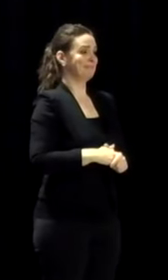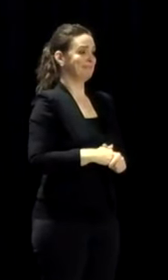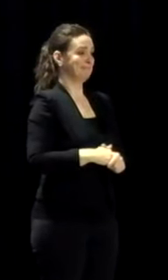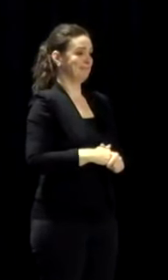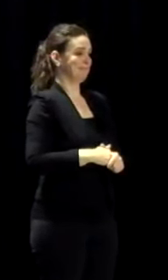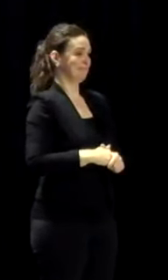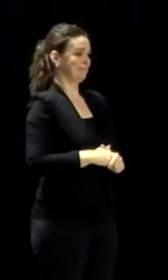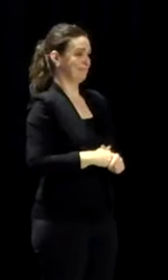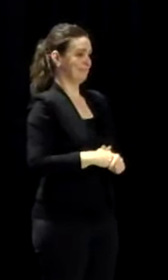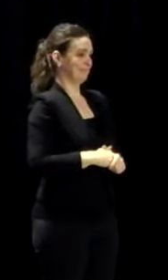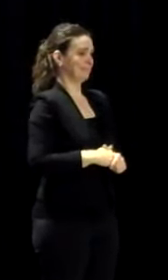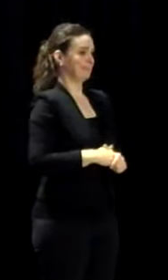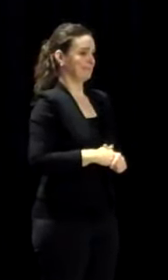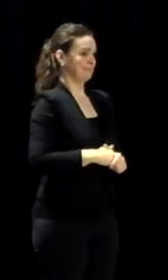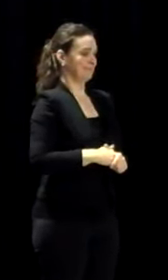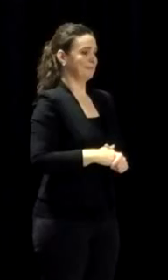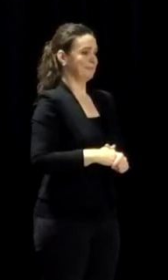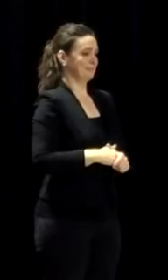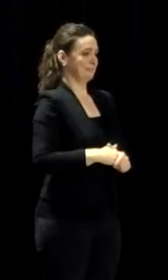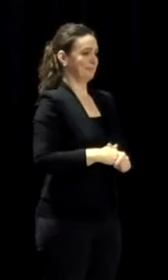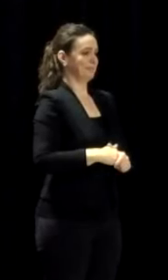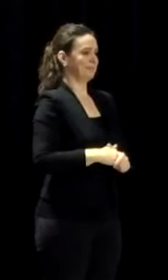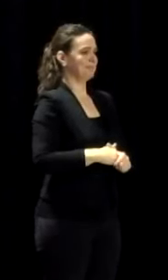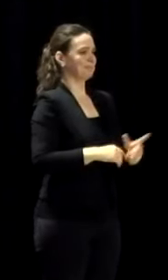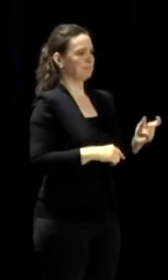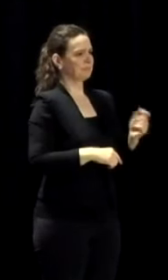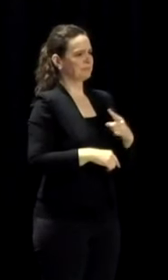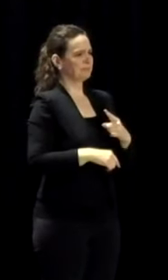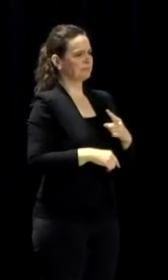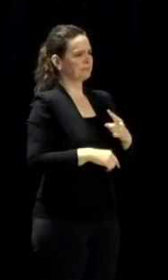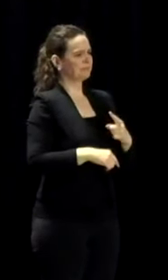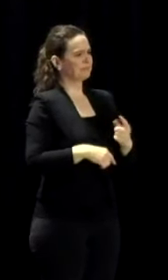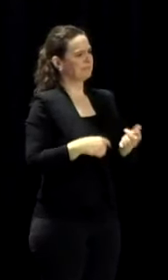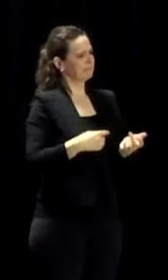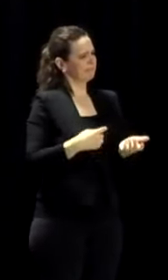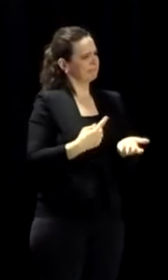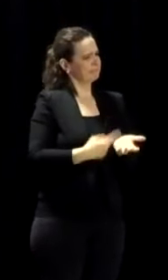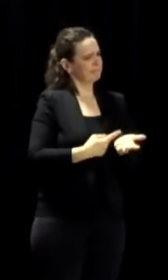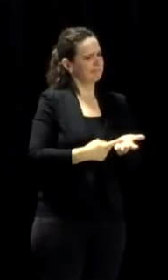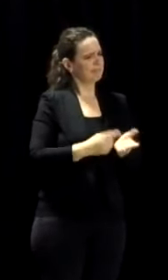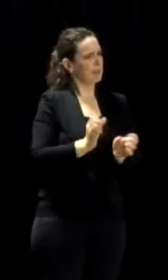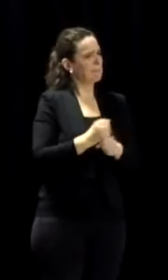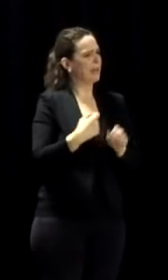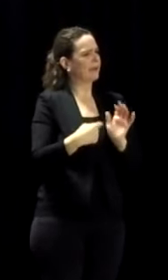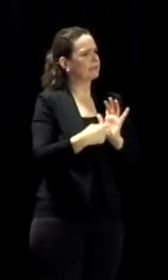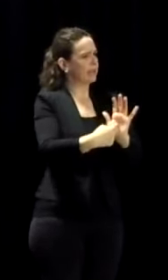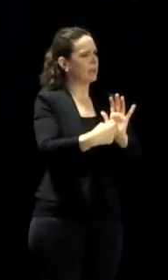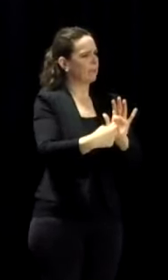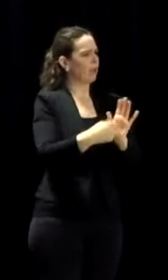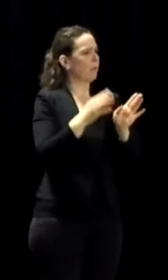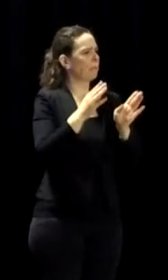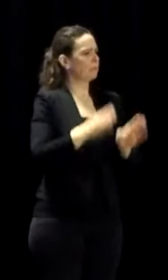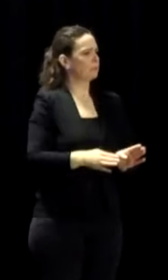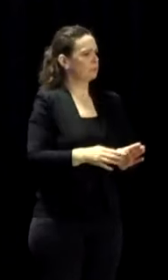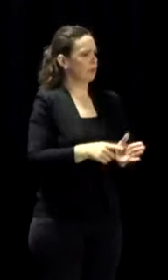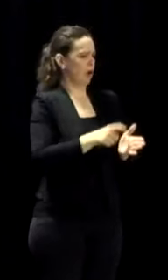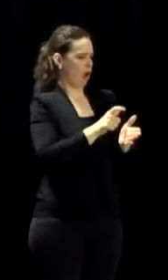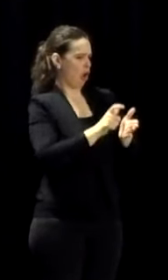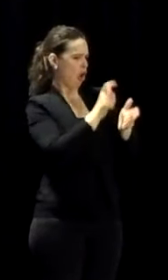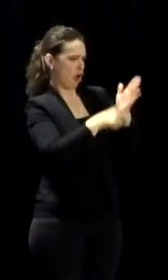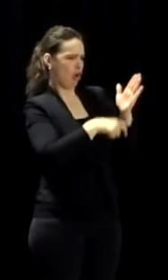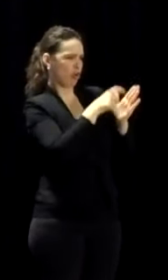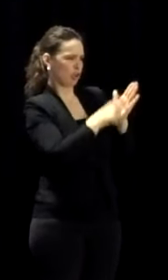Yesterday, you talked about there might be a need to make an example of someone about social distancing, and has there been